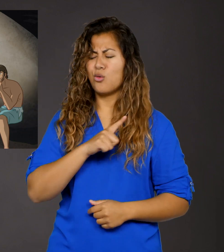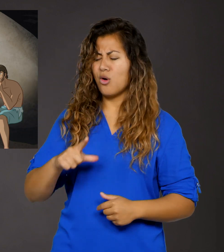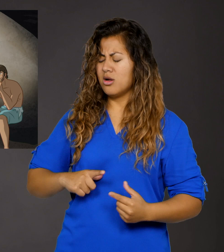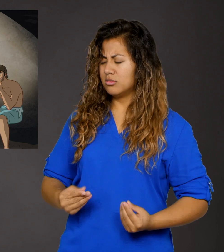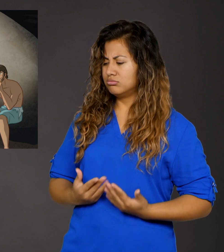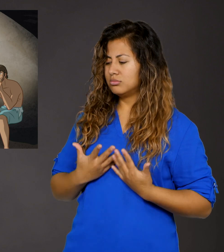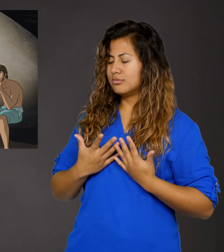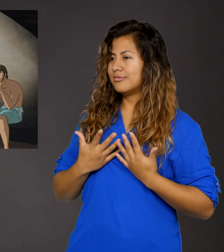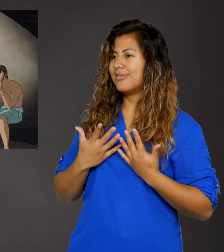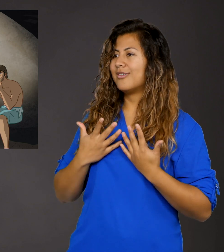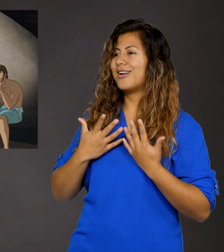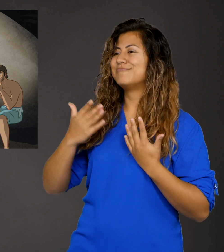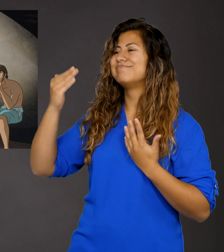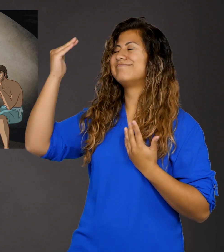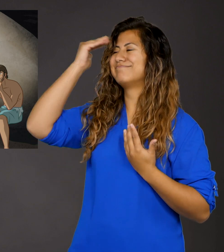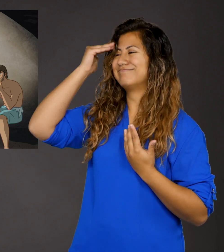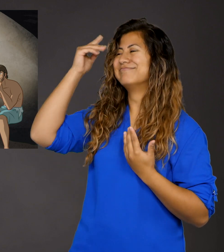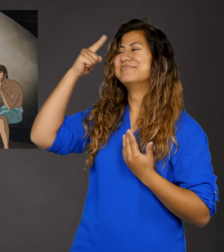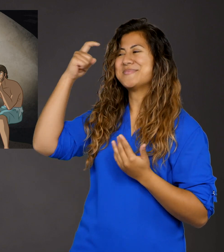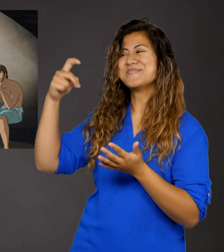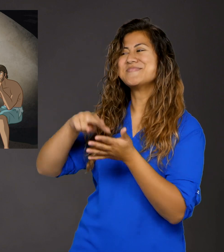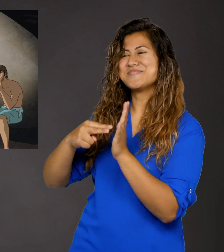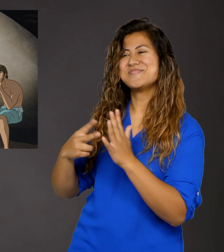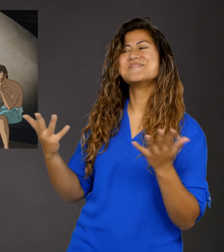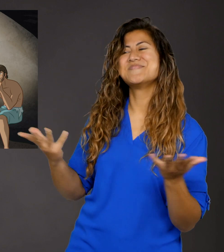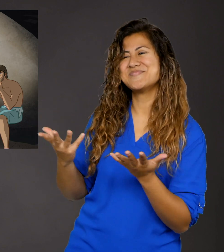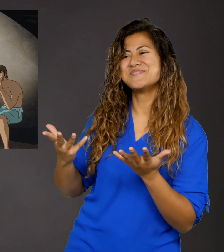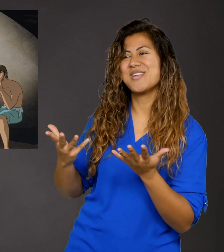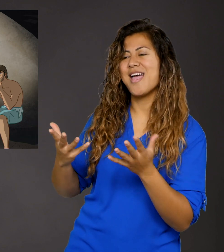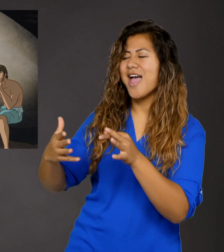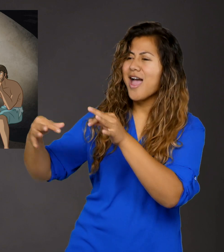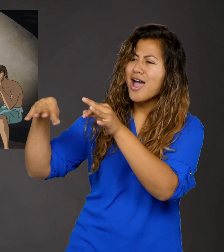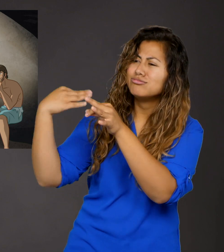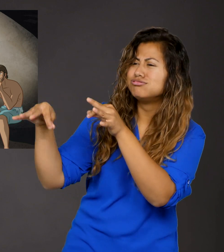Through the Lord's power, Joseph explained what their dreams meant.